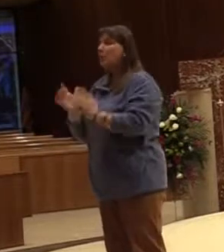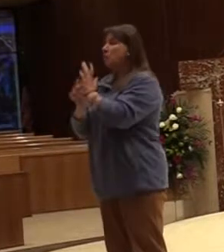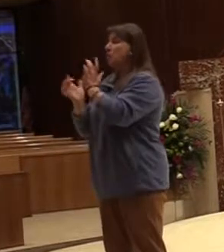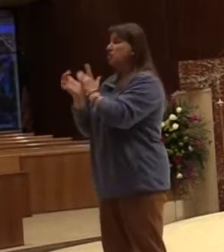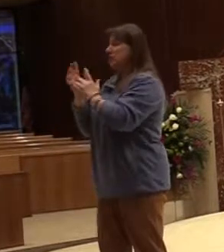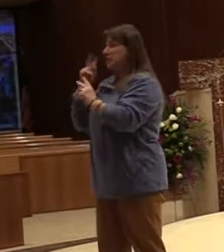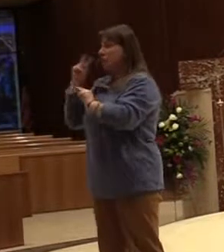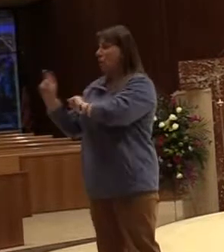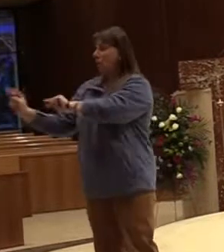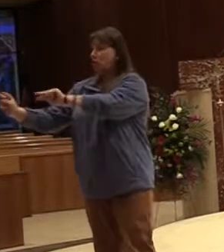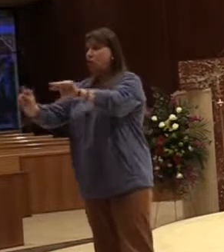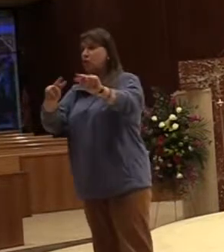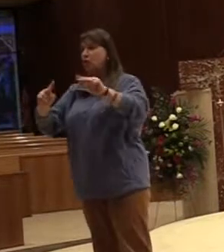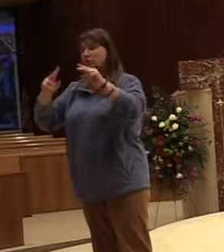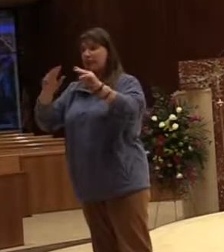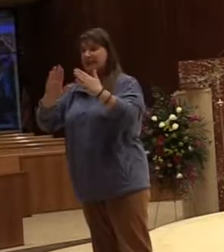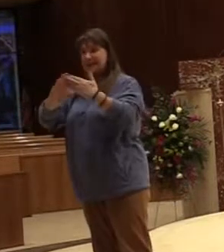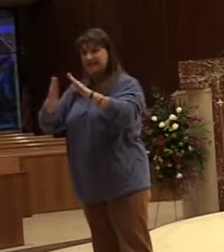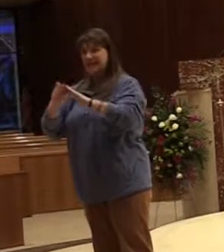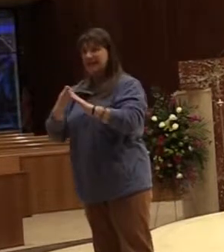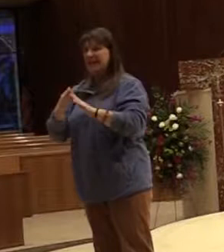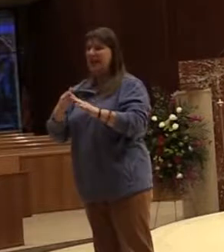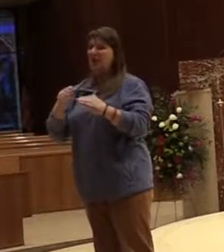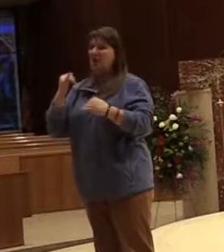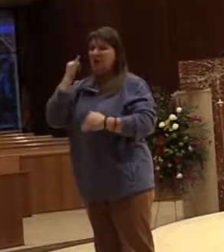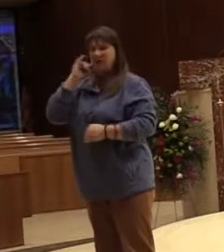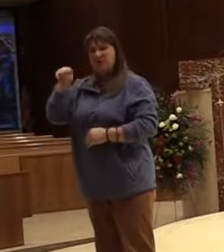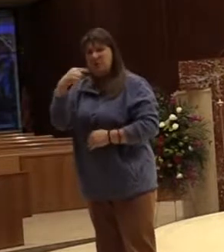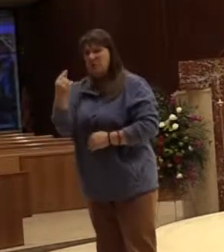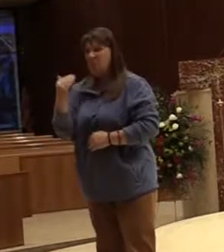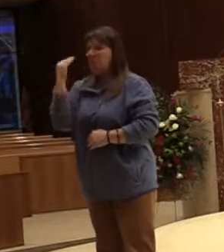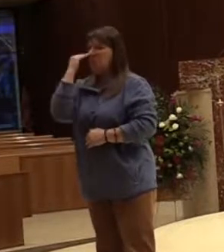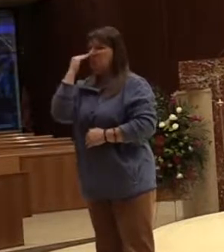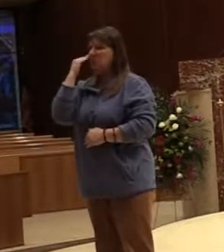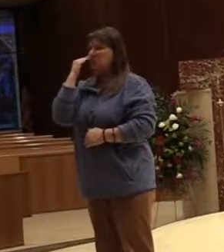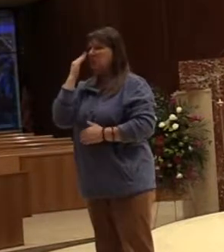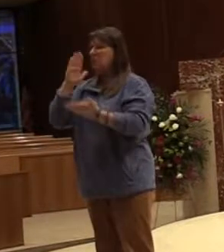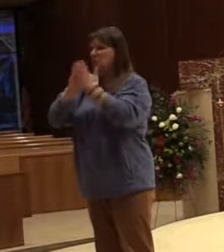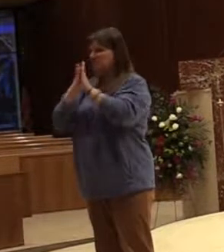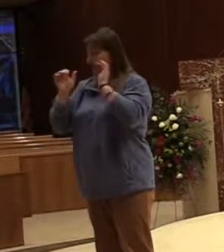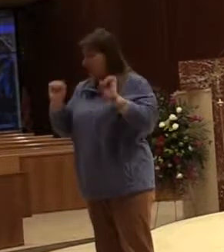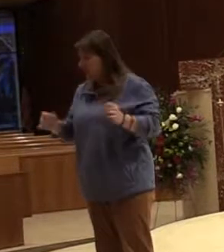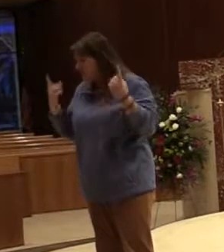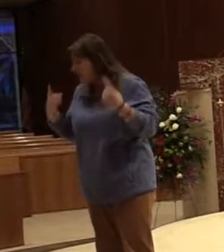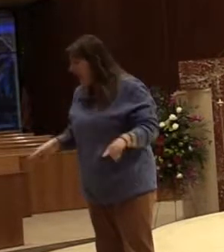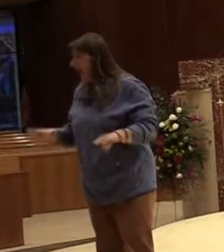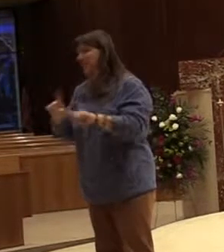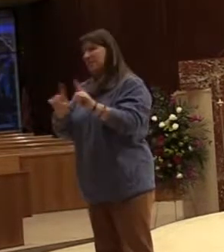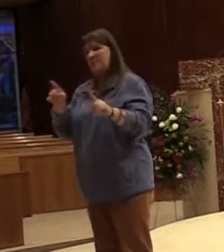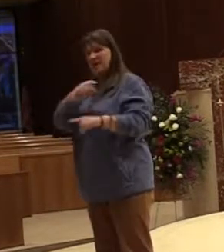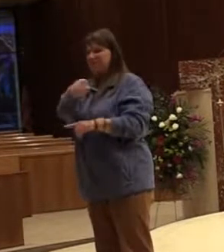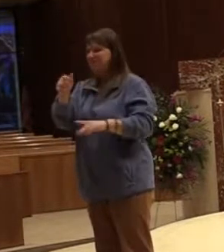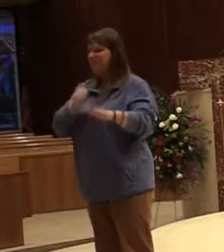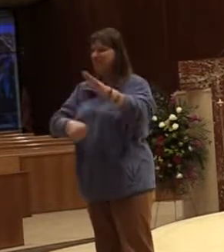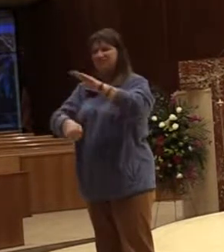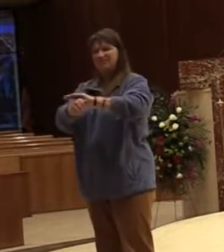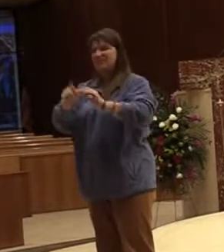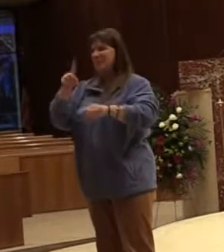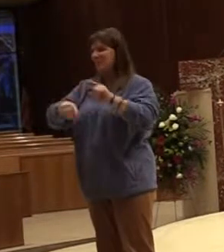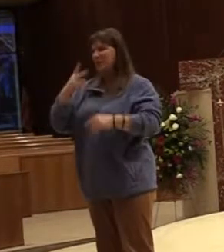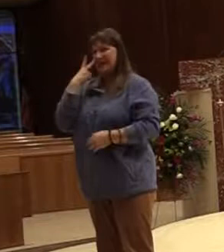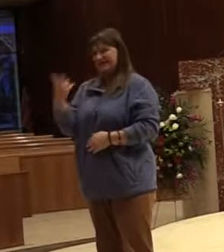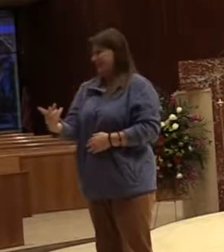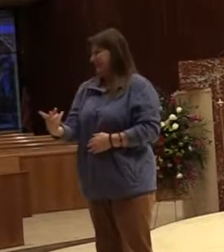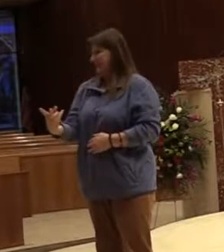saying, "In this day you only knew what makes for peace, but now it is hidden from your eyes. For